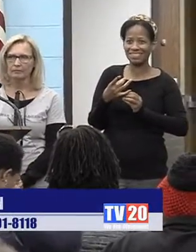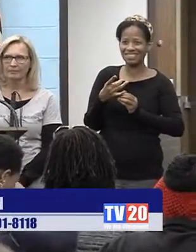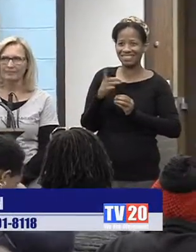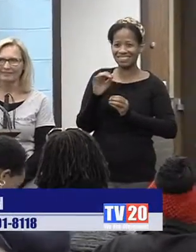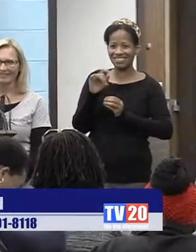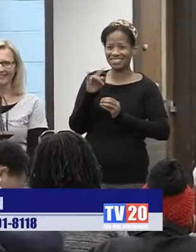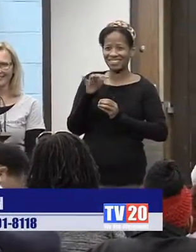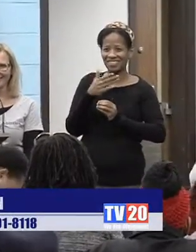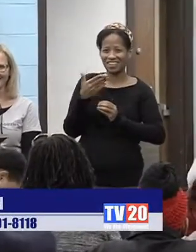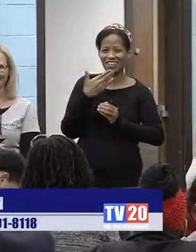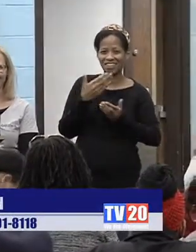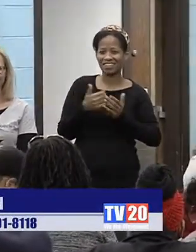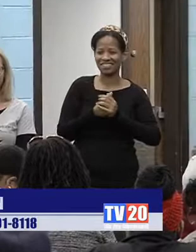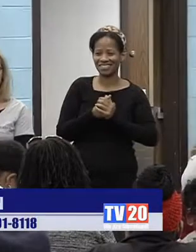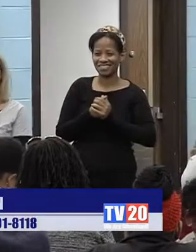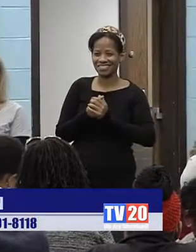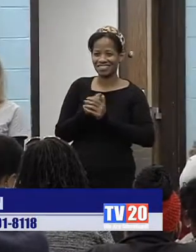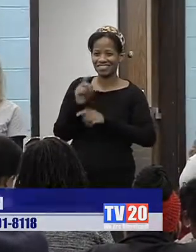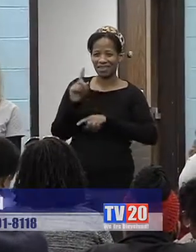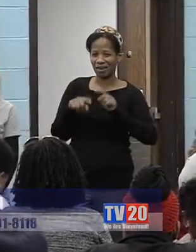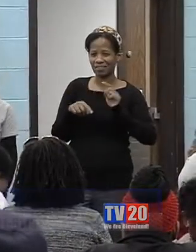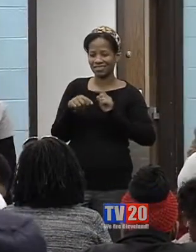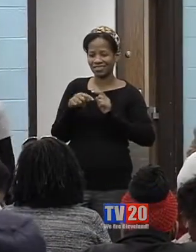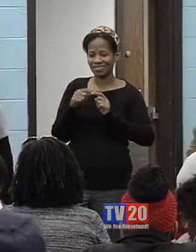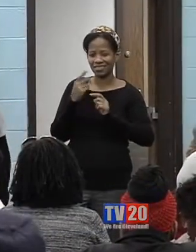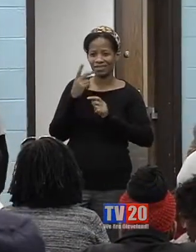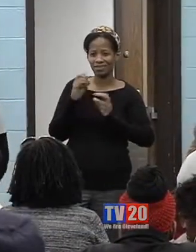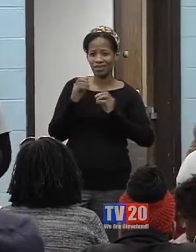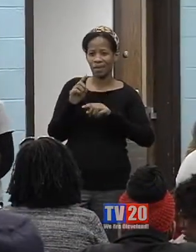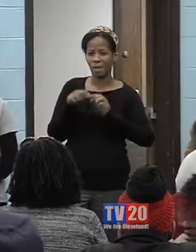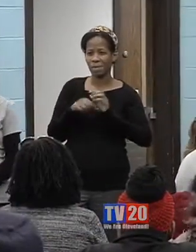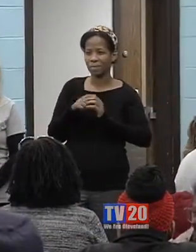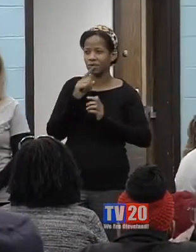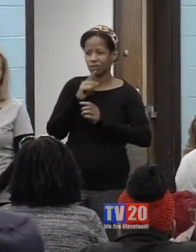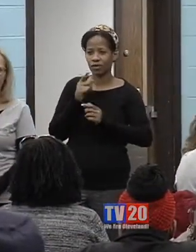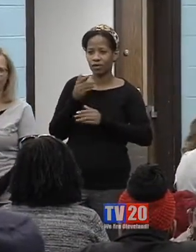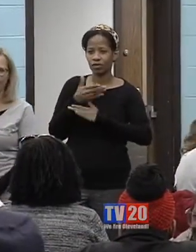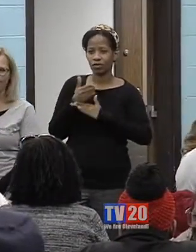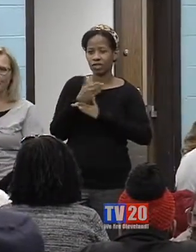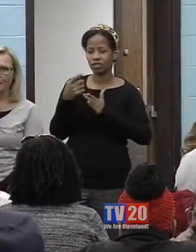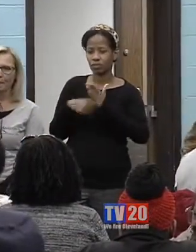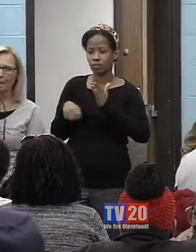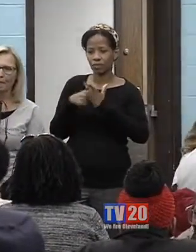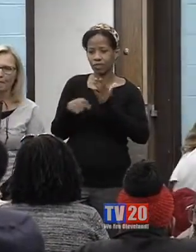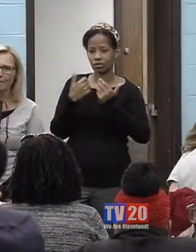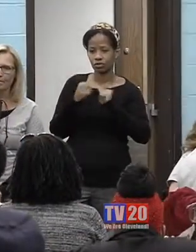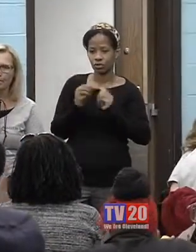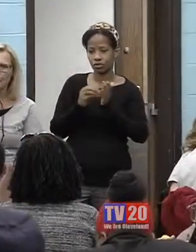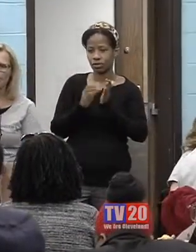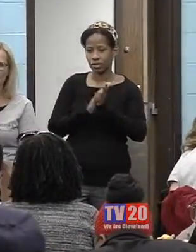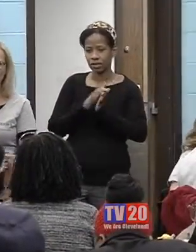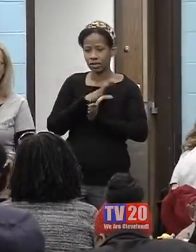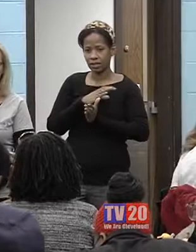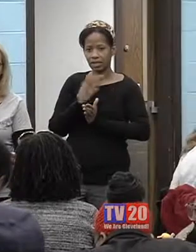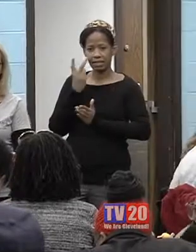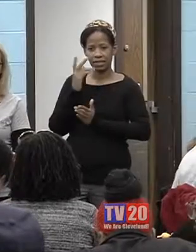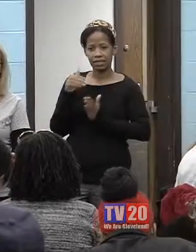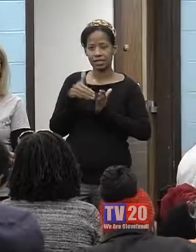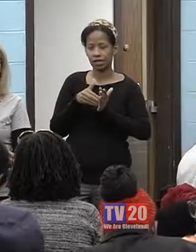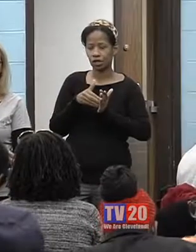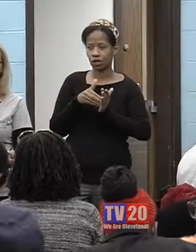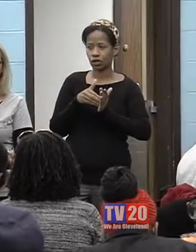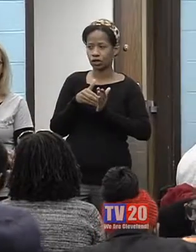diopter, thank you. Diopter that tells that. So, but they range in price. And so what we try to do at the Cleveland Sight Center is